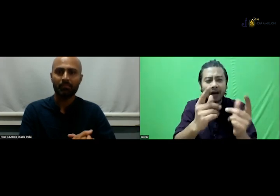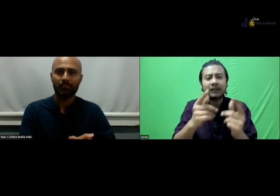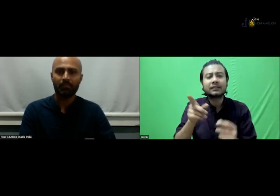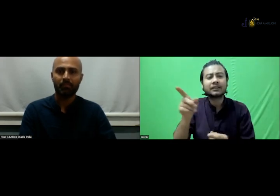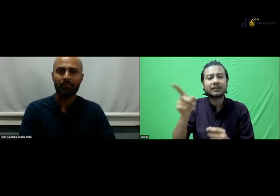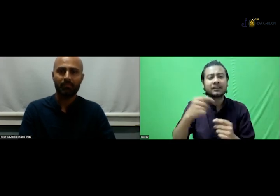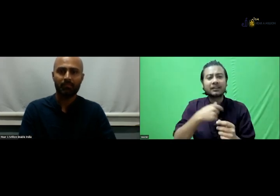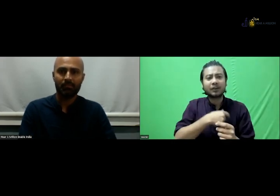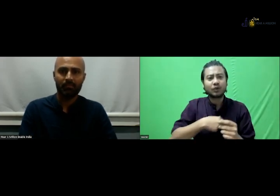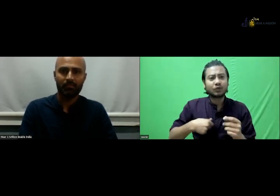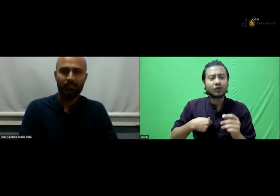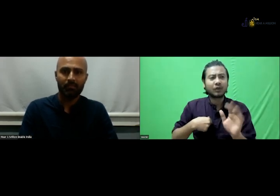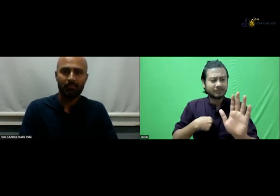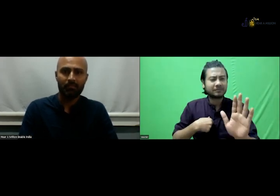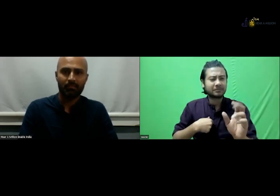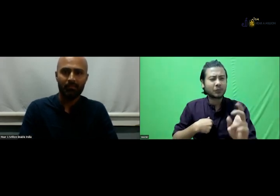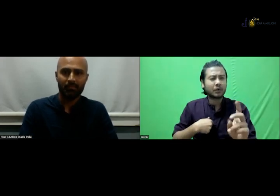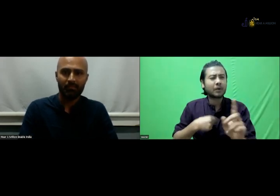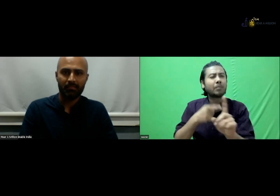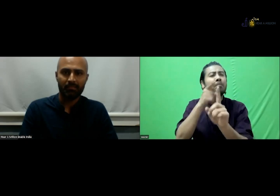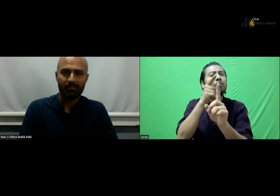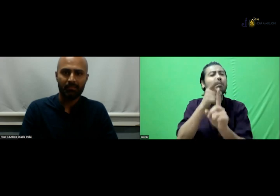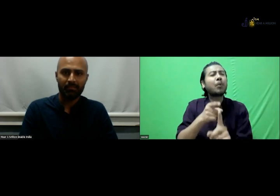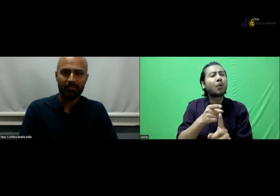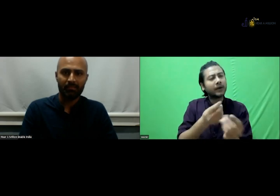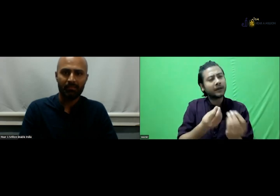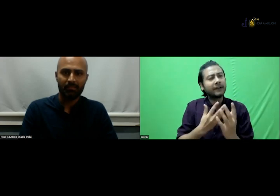And she is also